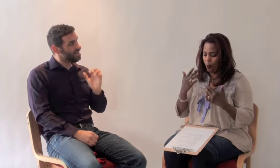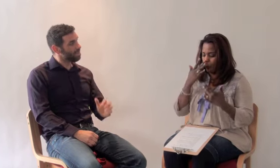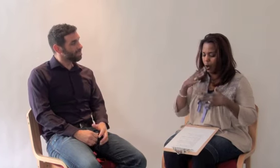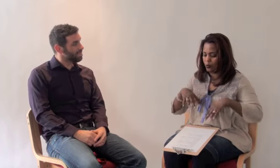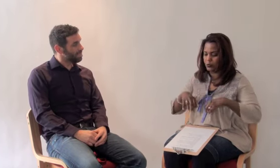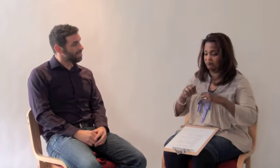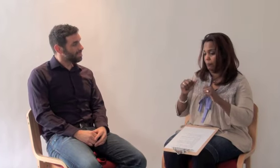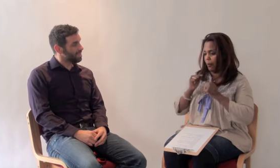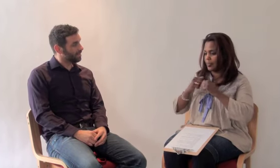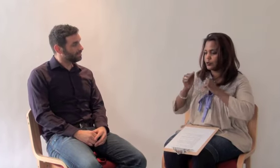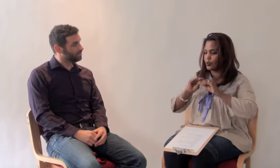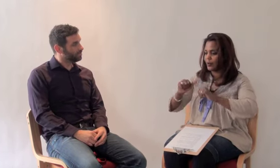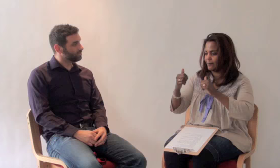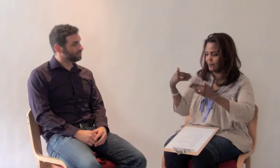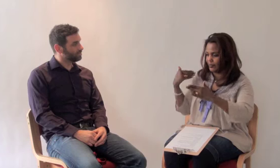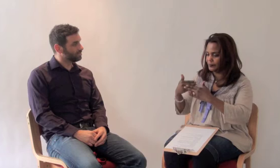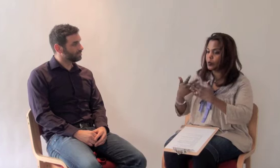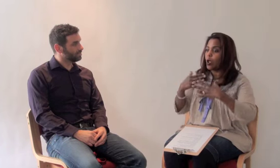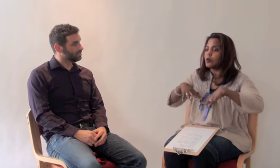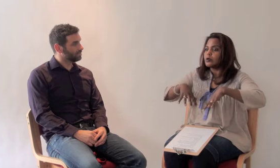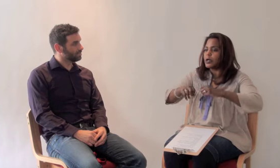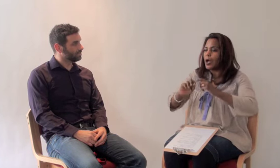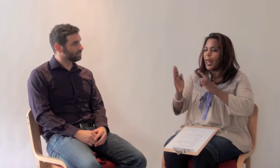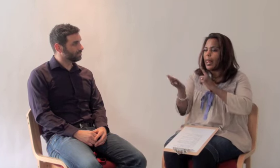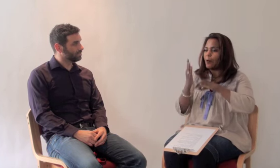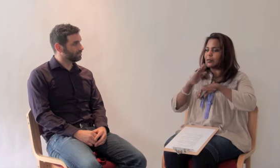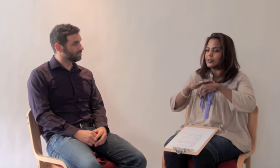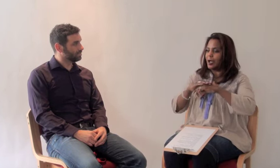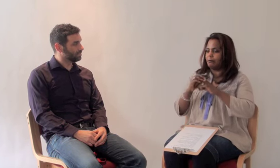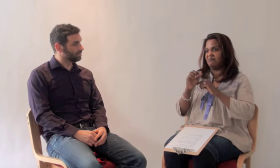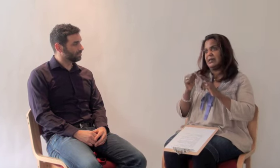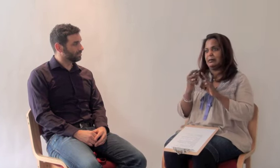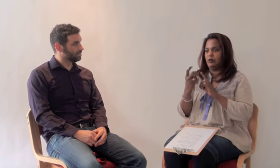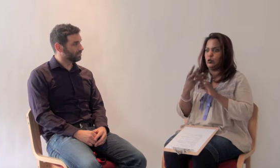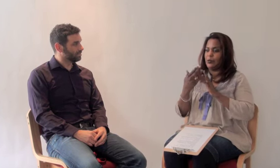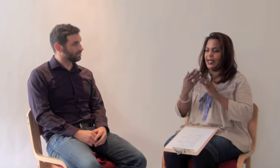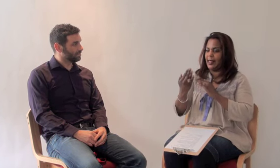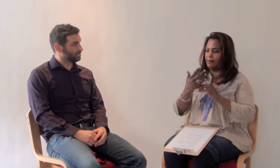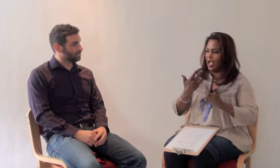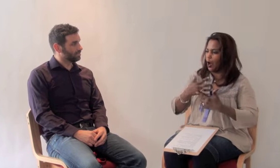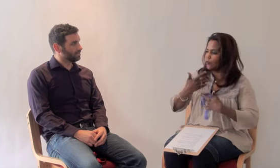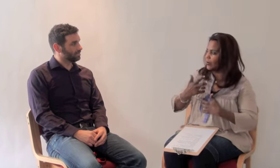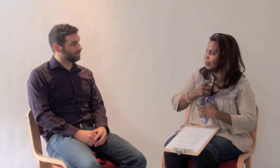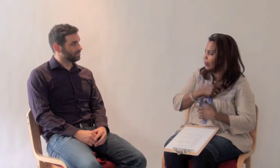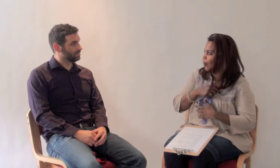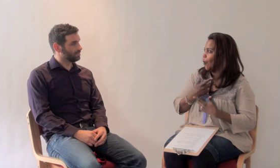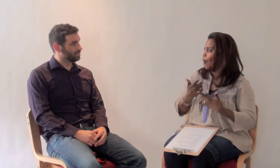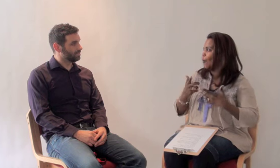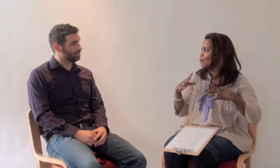expect. Okay, so you've been through your training and the marathon's getting closer, say example 2 days before. How